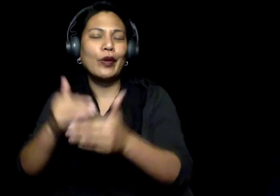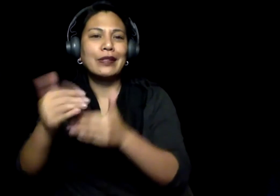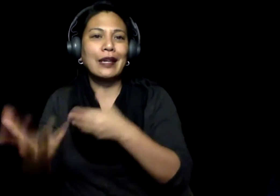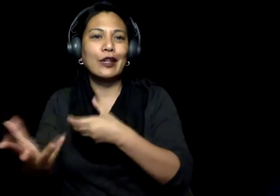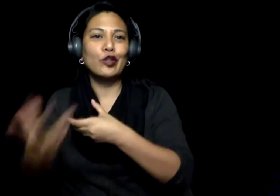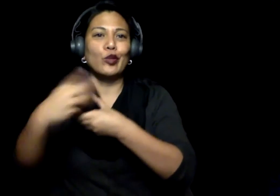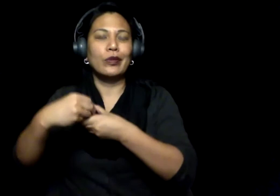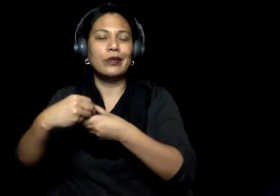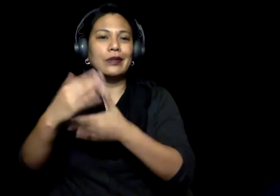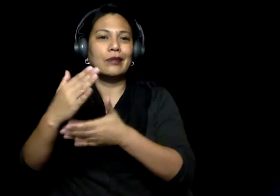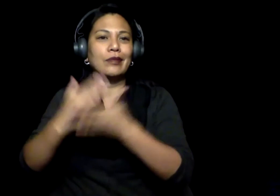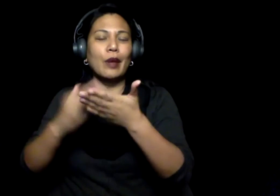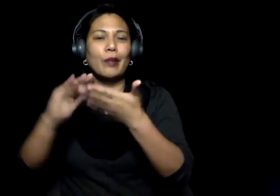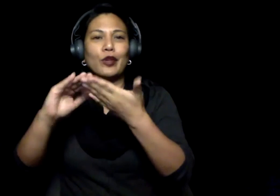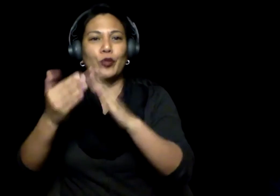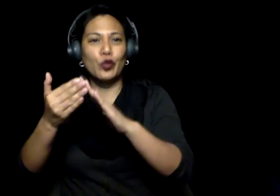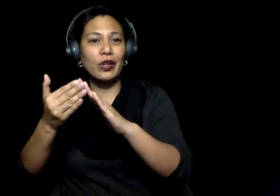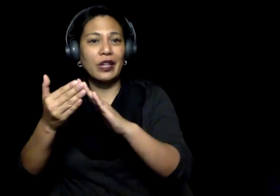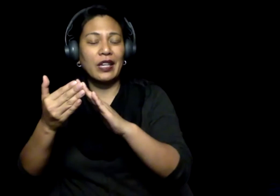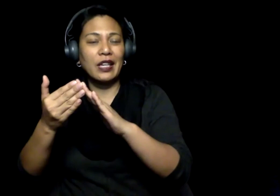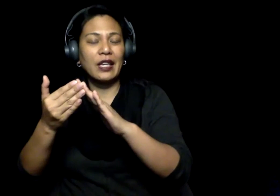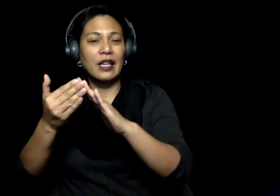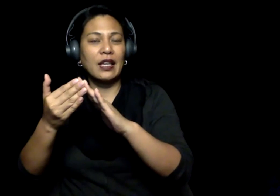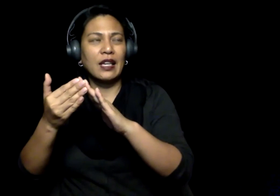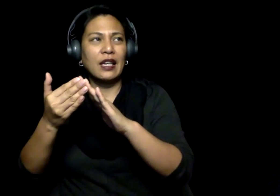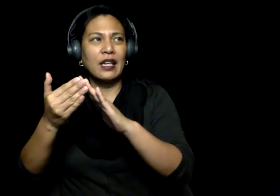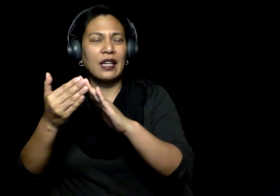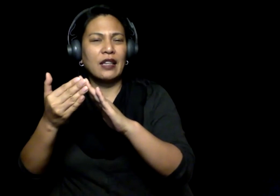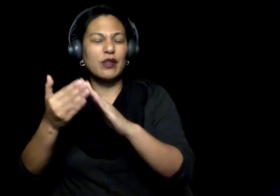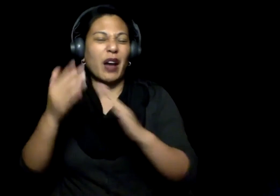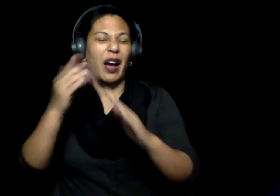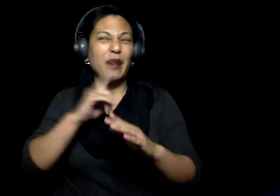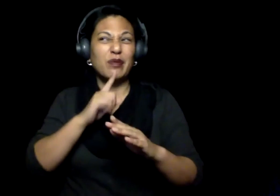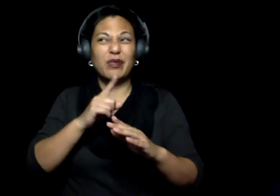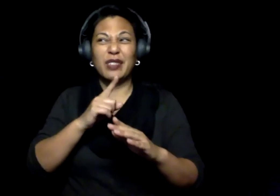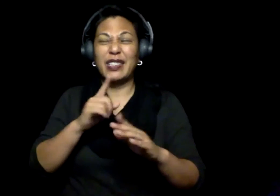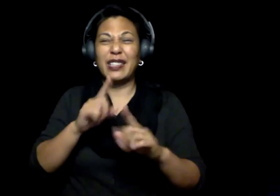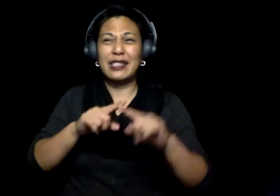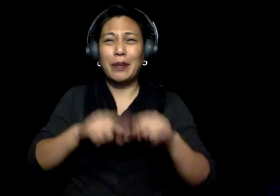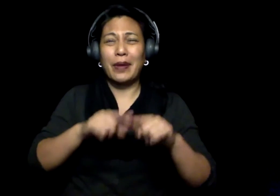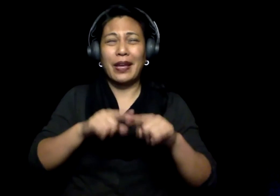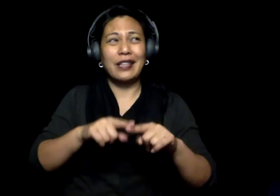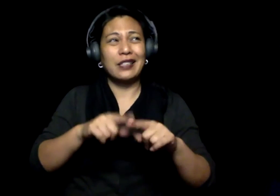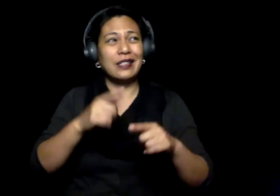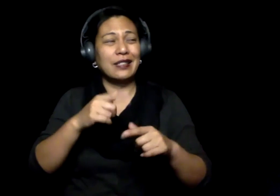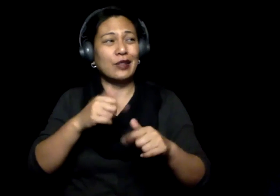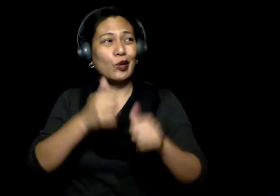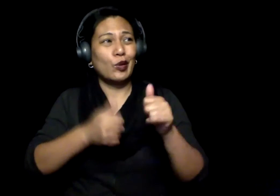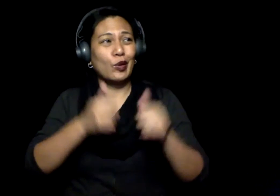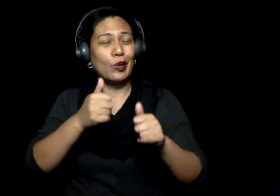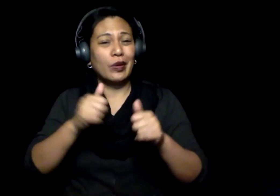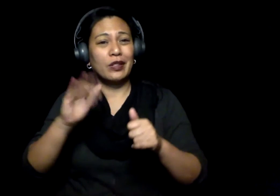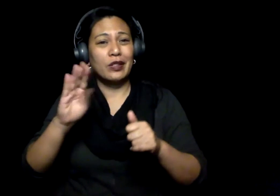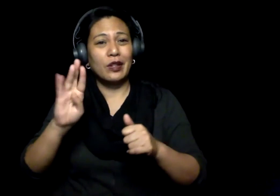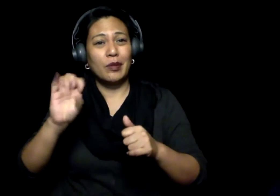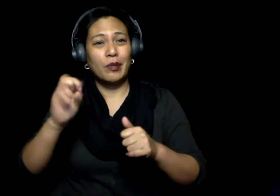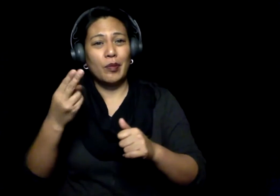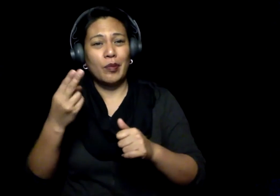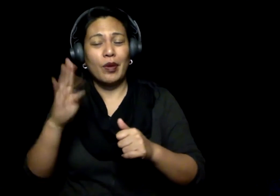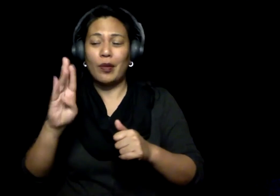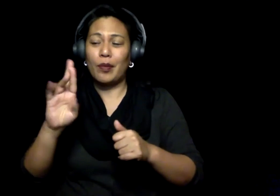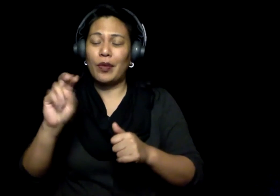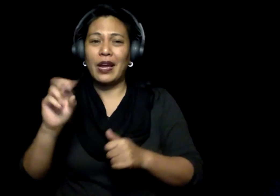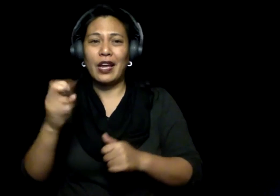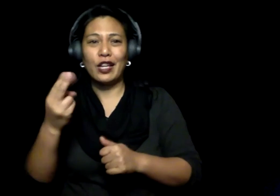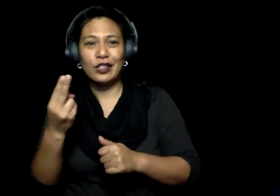that? Is there, I guess it would depend branch to branch if I could install the work, if, and,